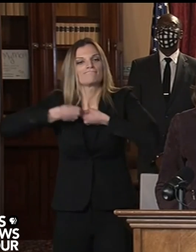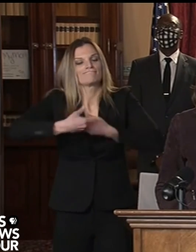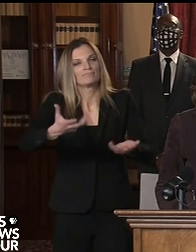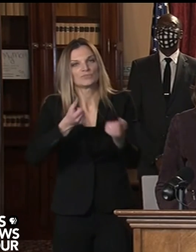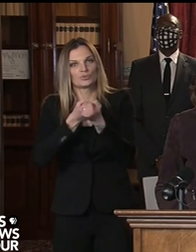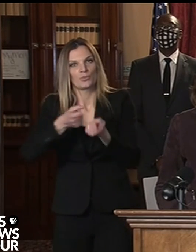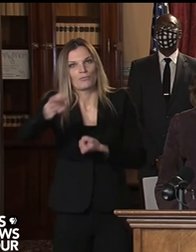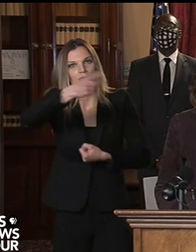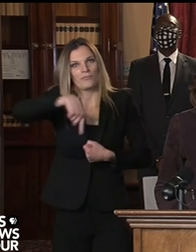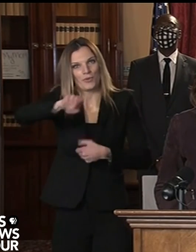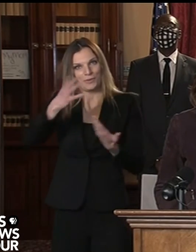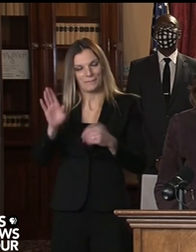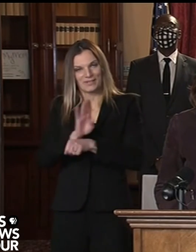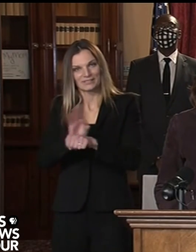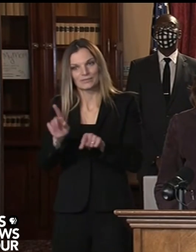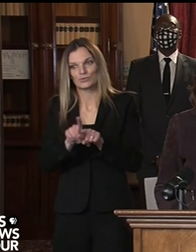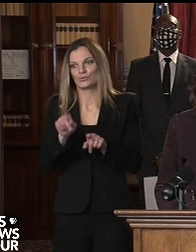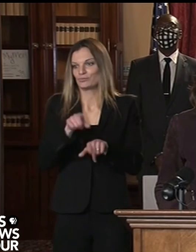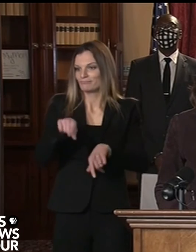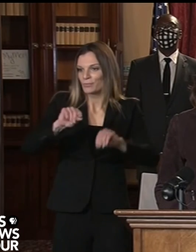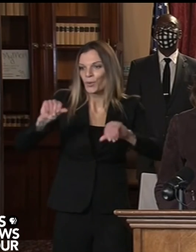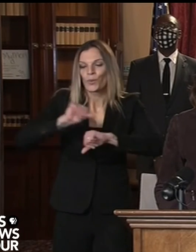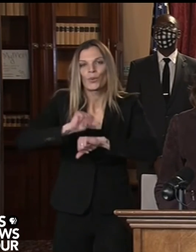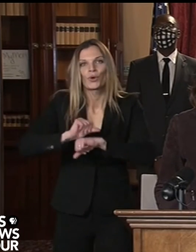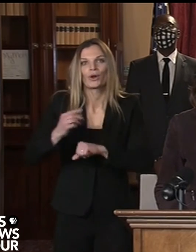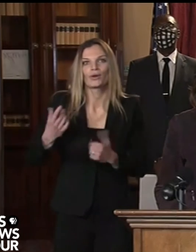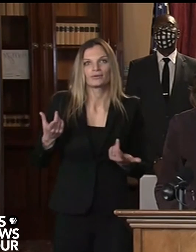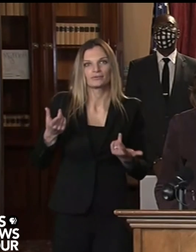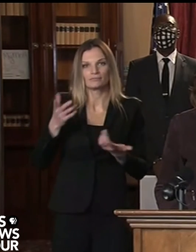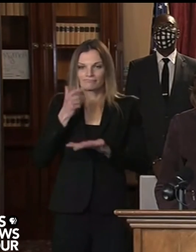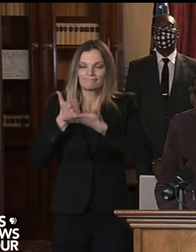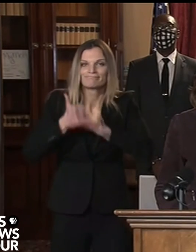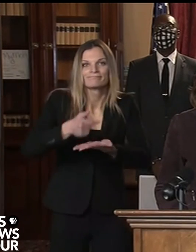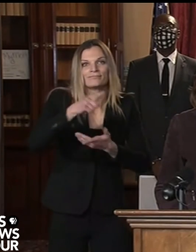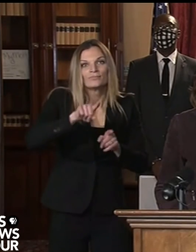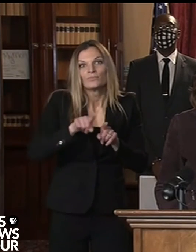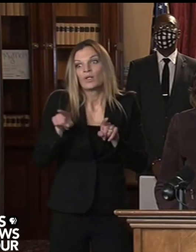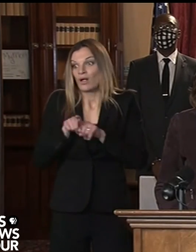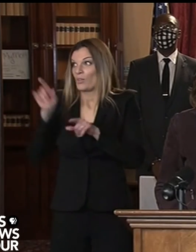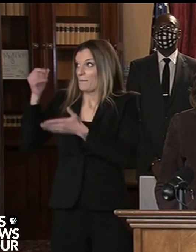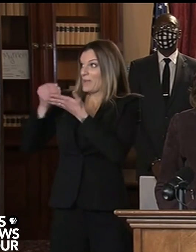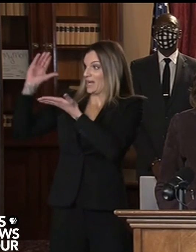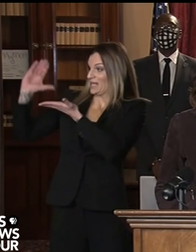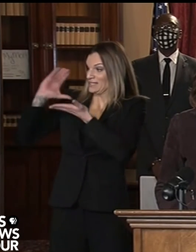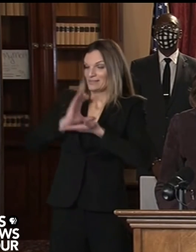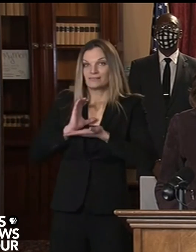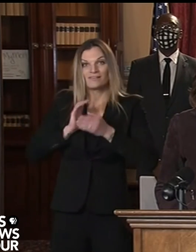businesses and unemployed workers, as well as build up our apparatus to distribute vaccines.